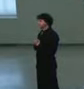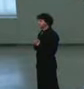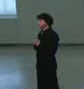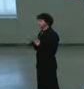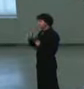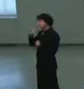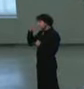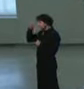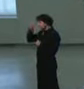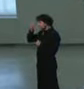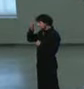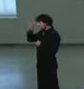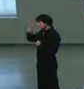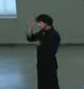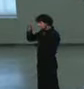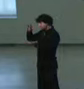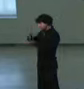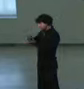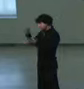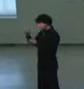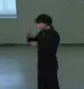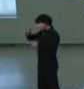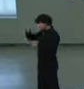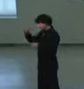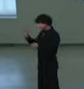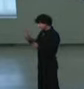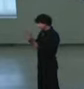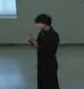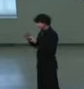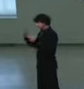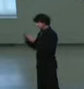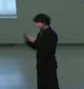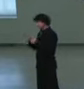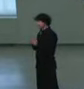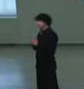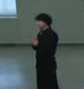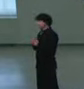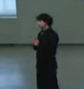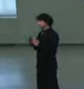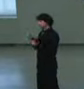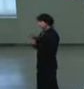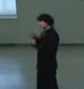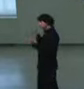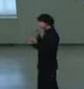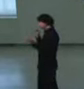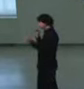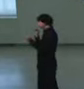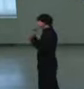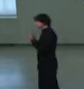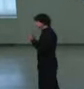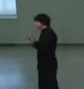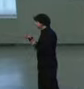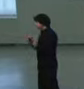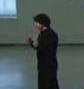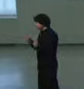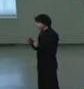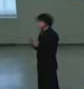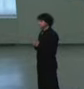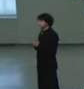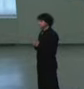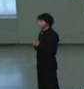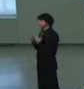in that you know, it's been identified with a certain area and a certain approach, and there are reframings that are